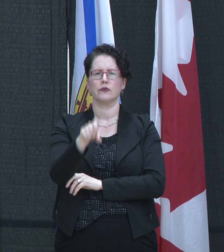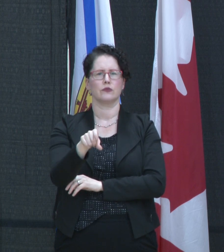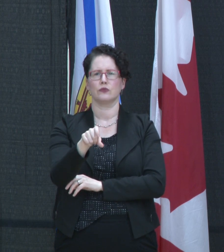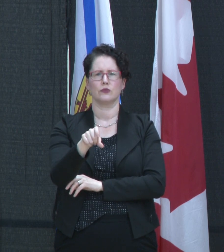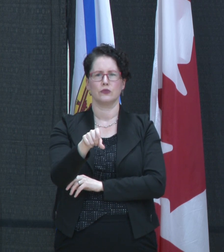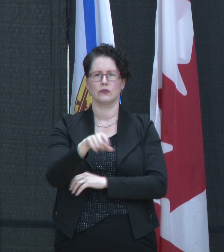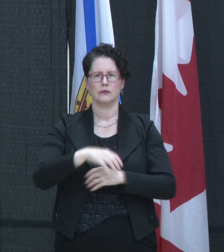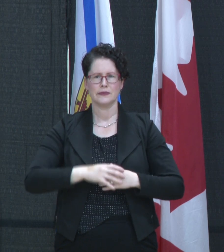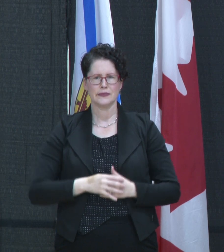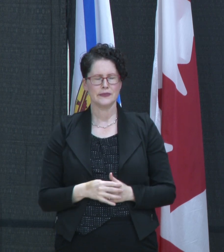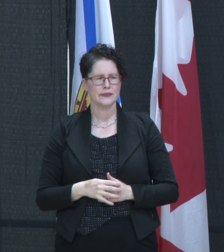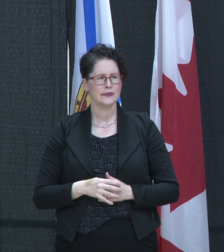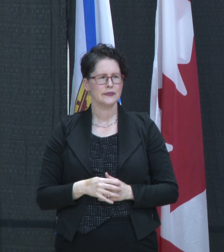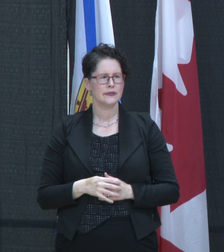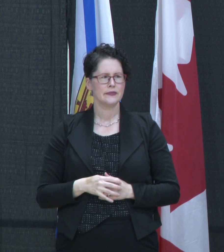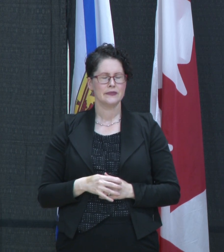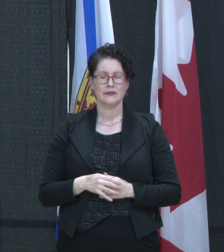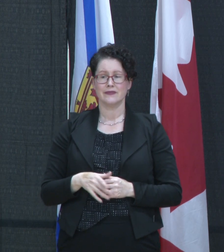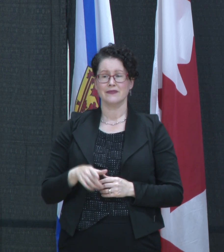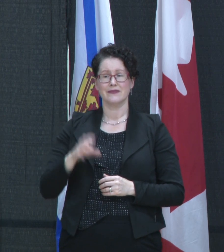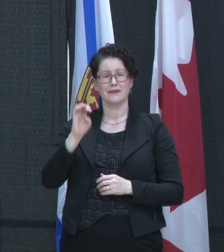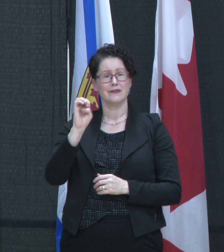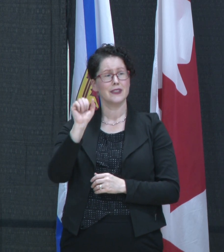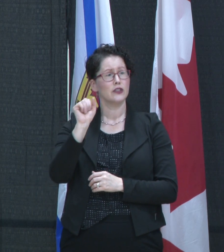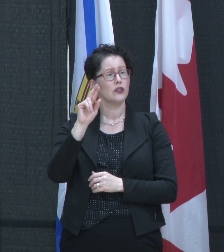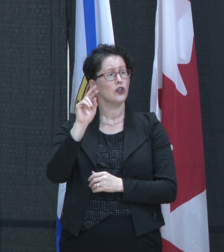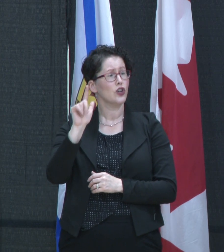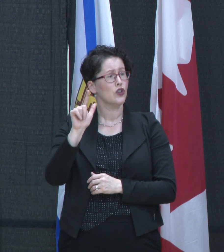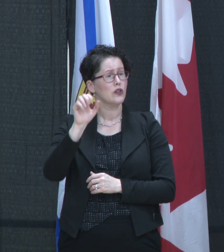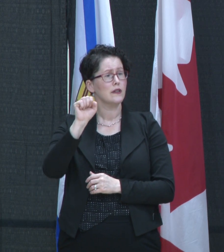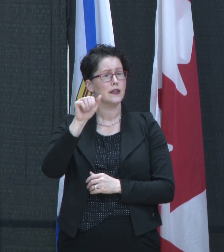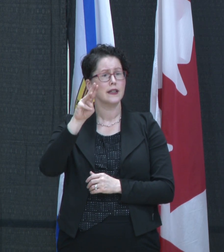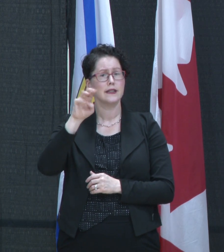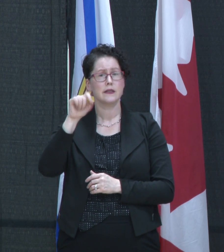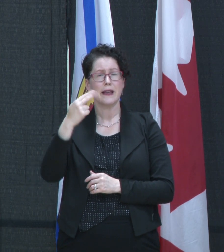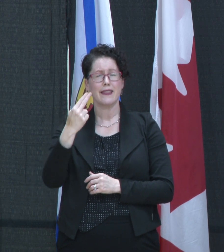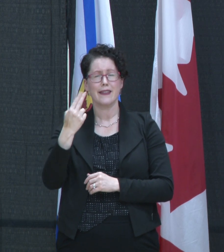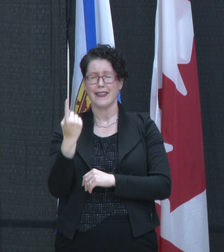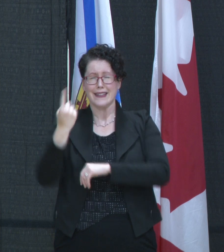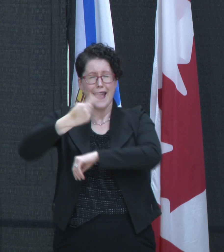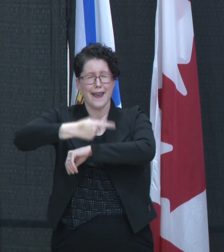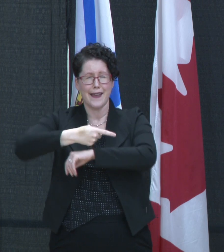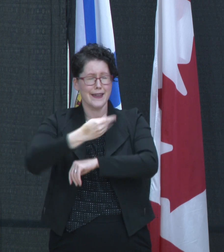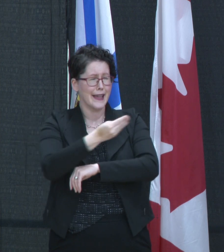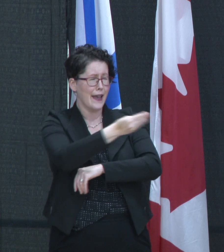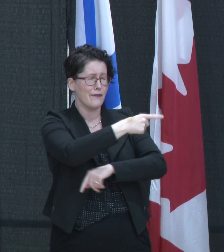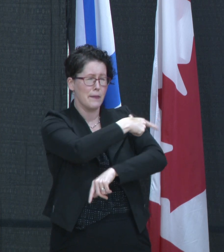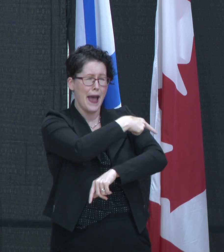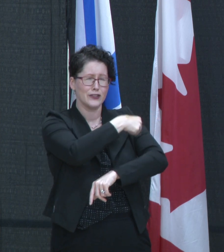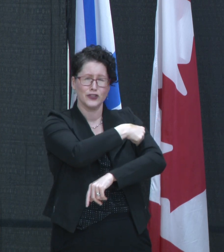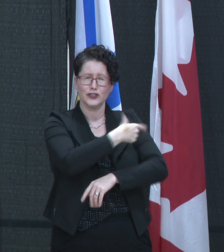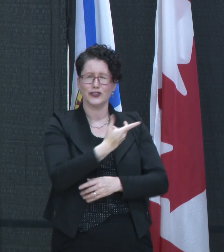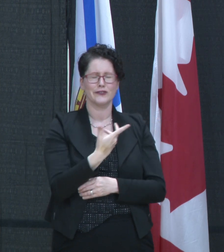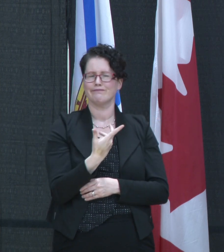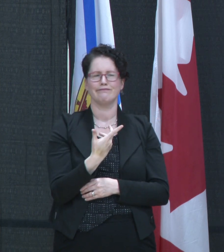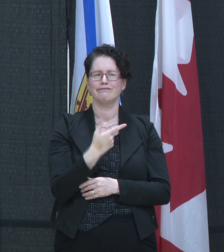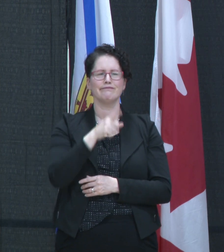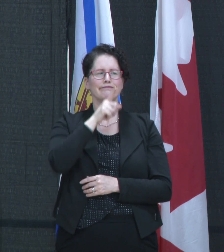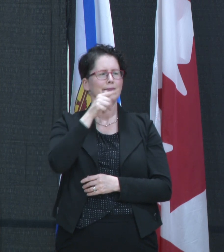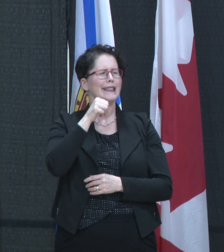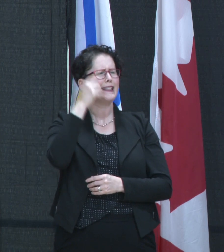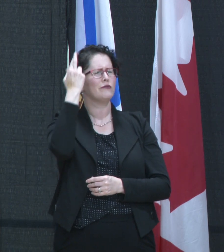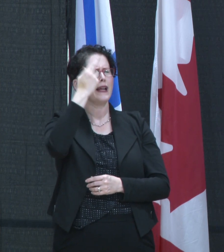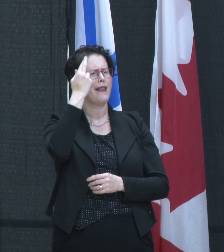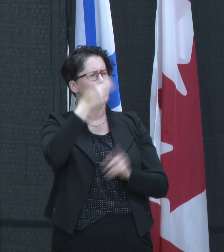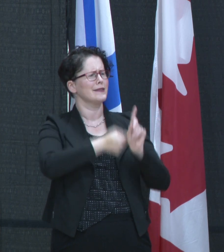no idea that day when he presented Barack Obama with that little military cloth patch that would have such a positive